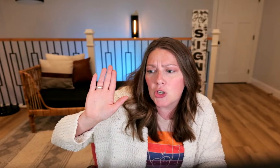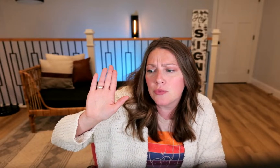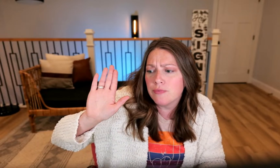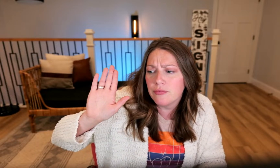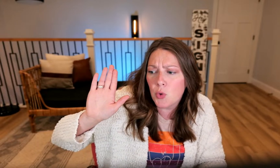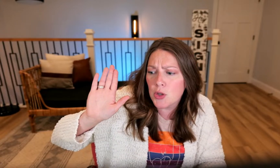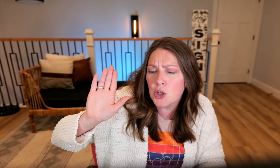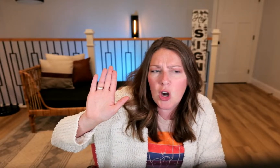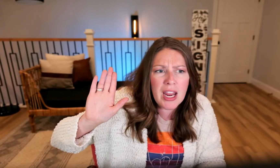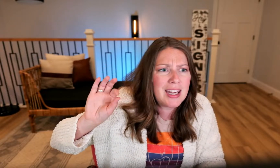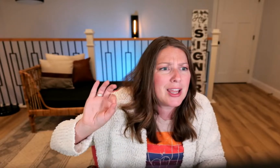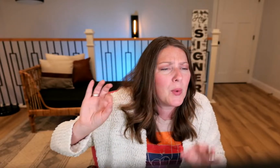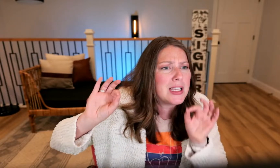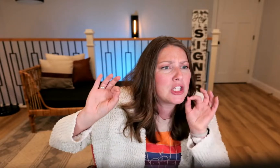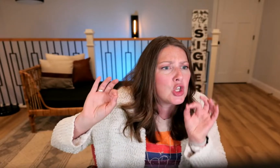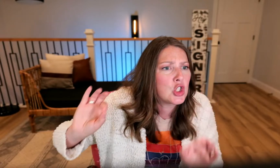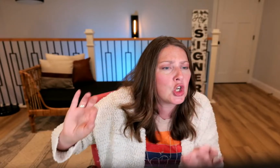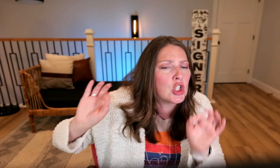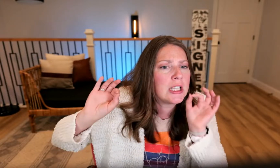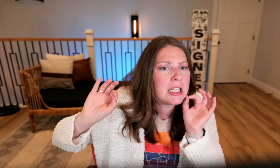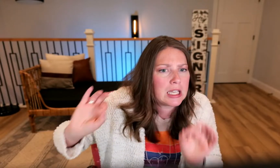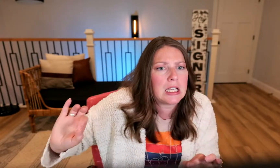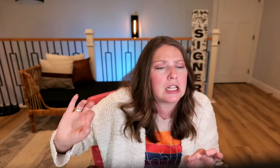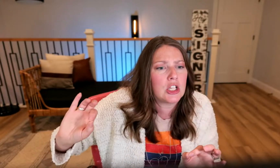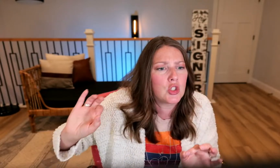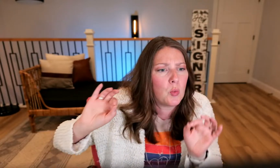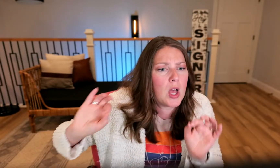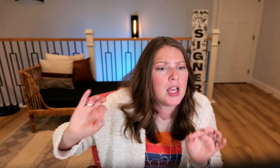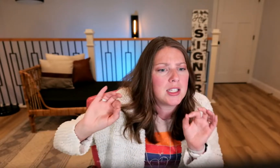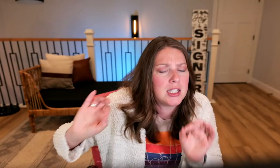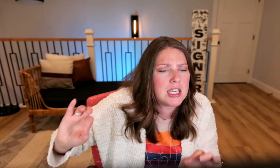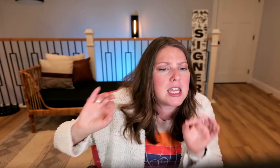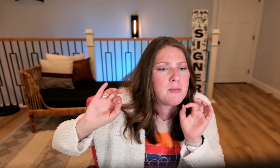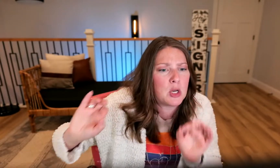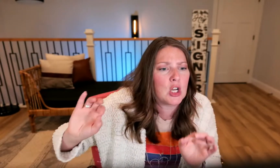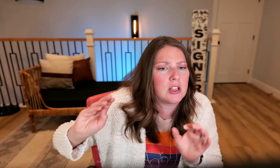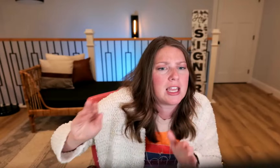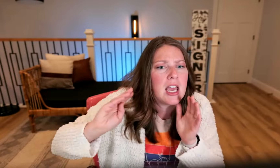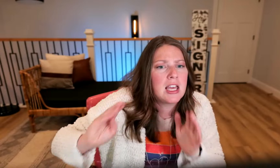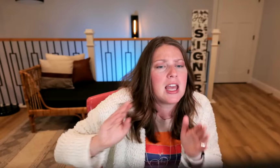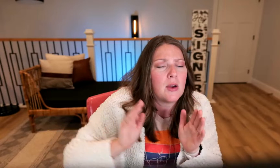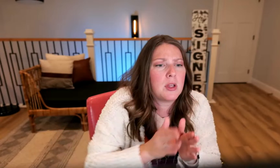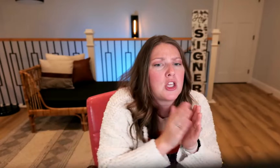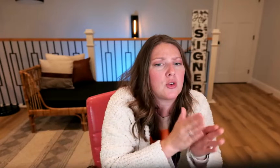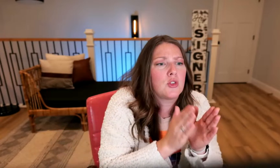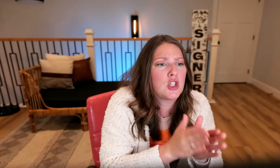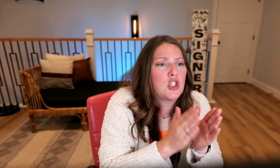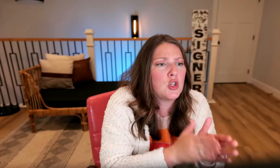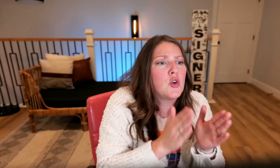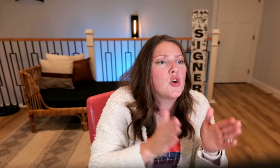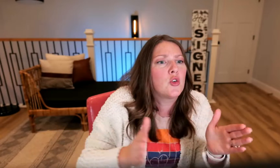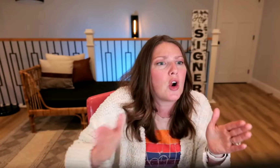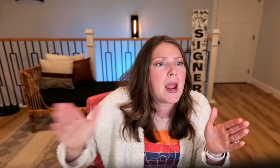third, fourth grade, it was Shirley English was the book like that we used to do